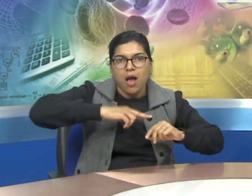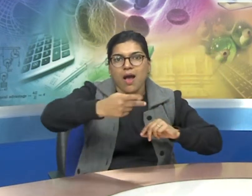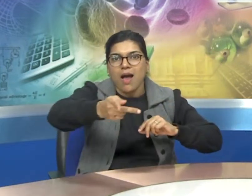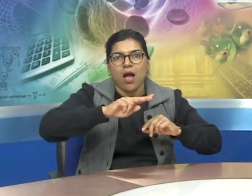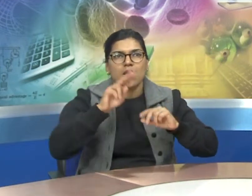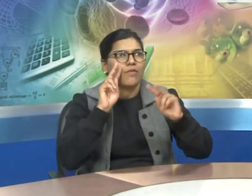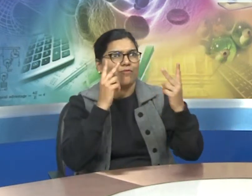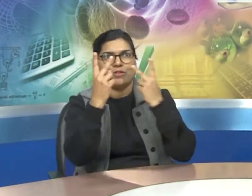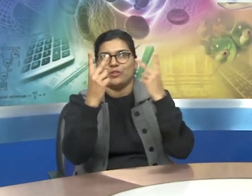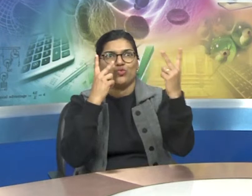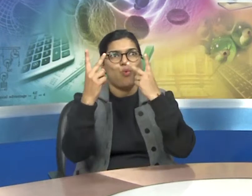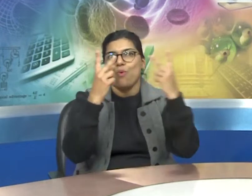So, any presentation